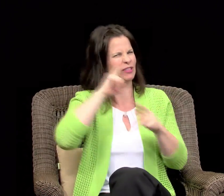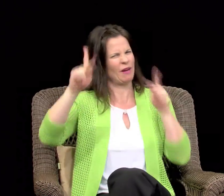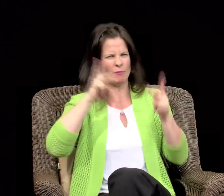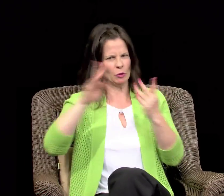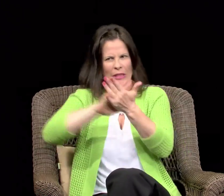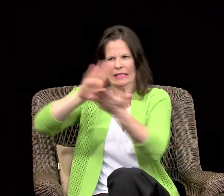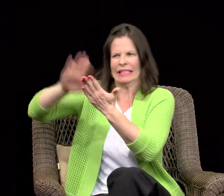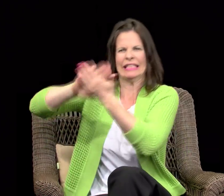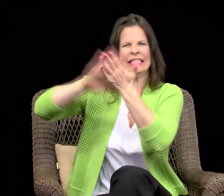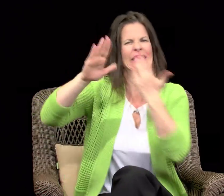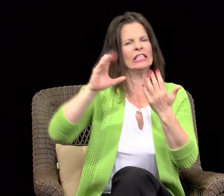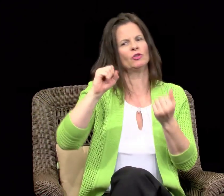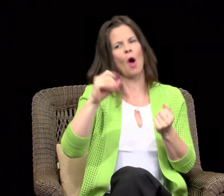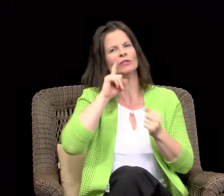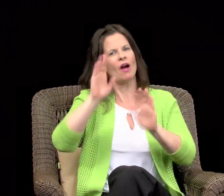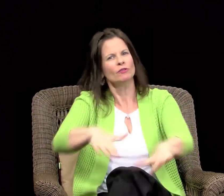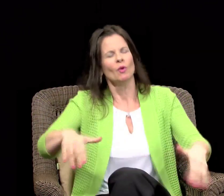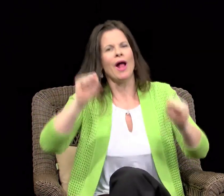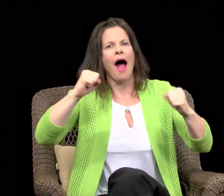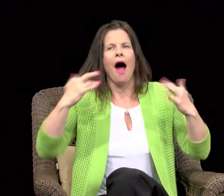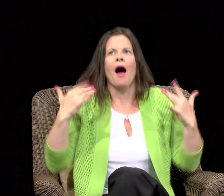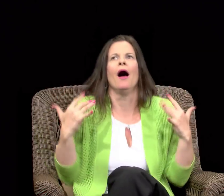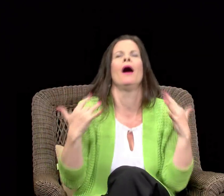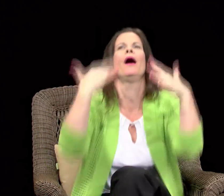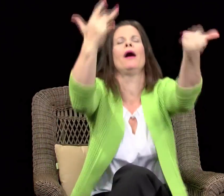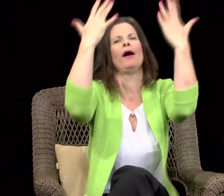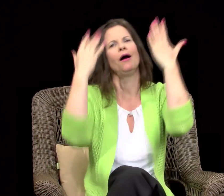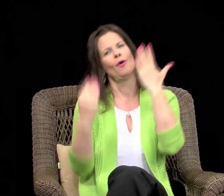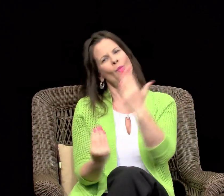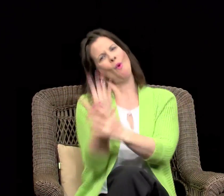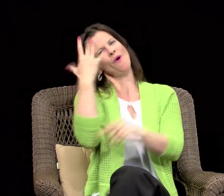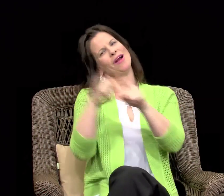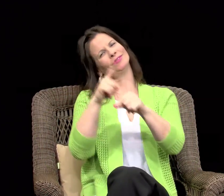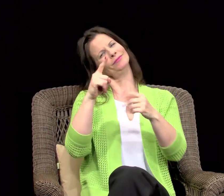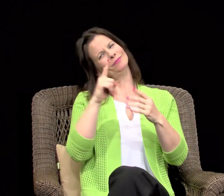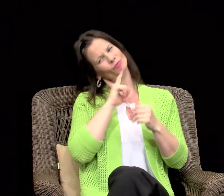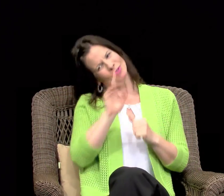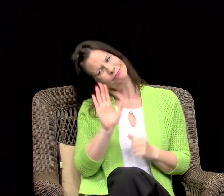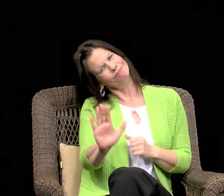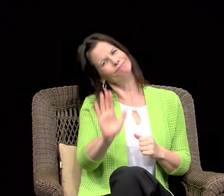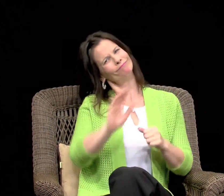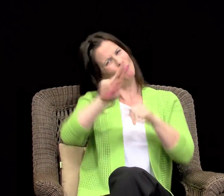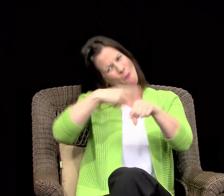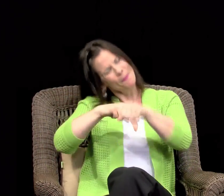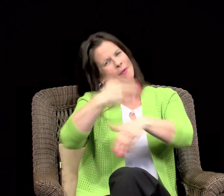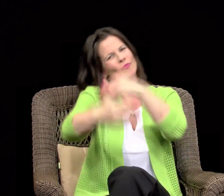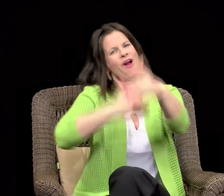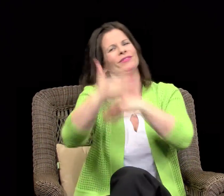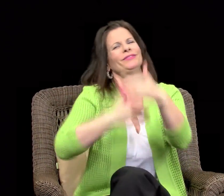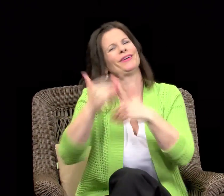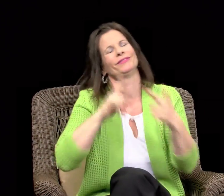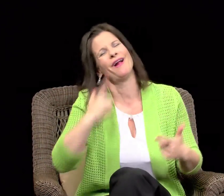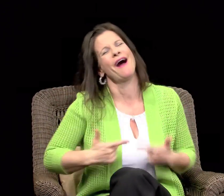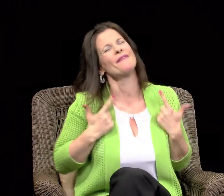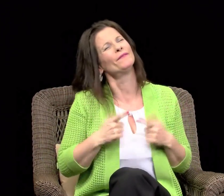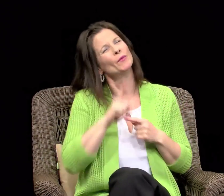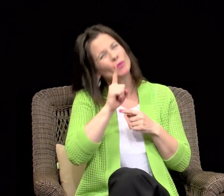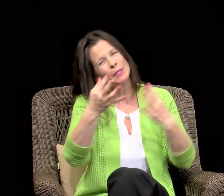wrong information, all the concepts about deaf people, and just start fresh and start on a